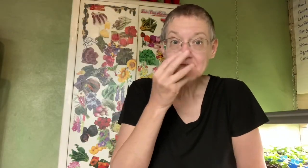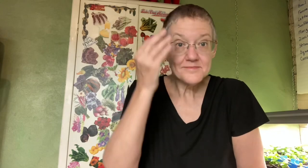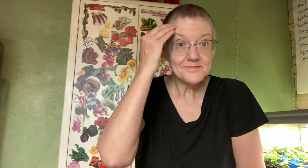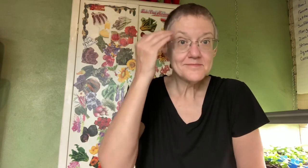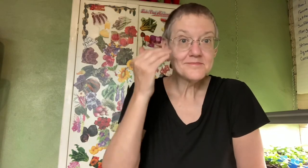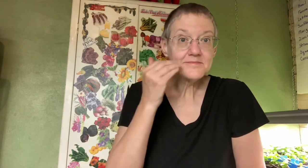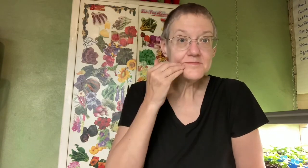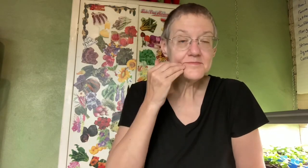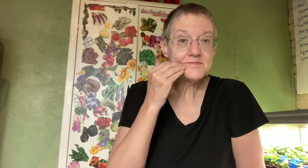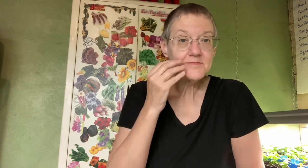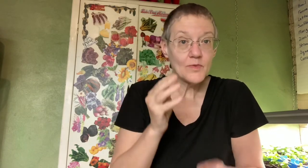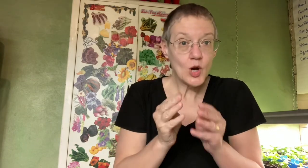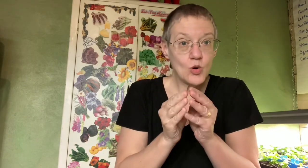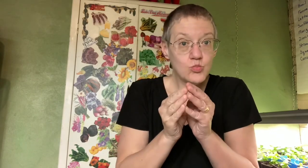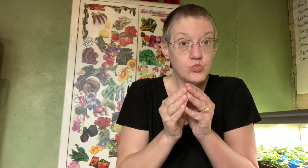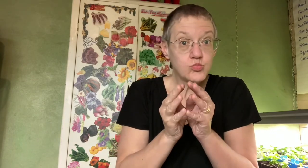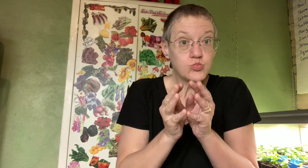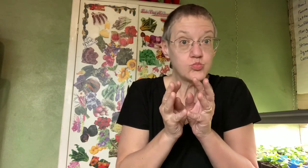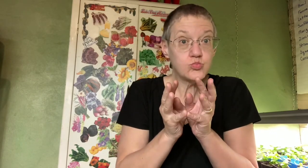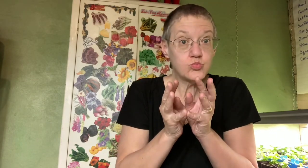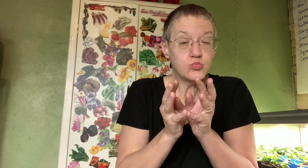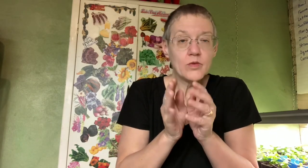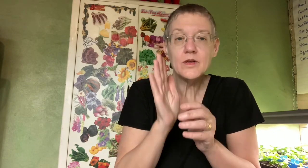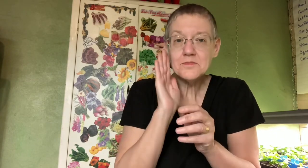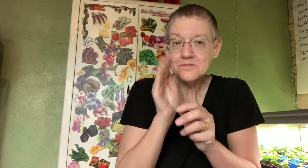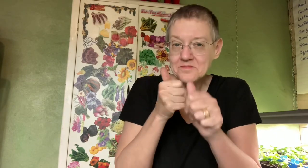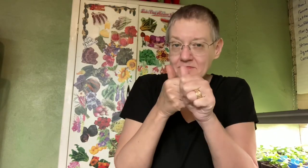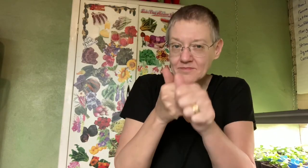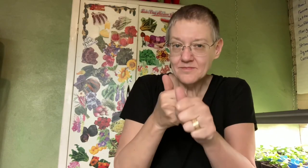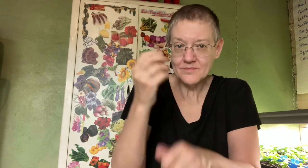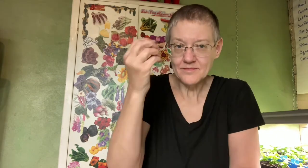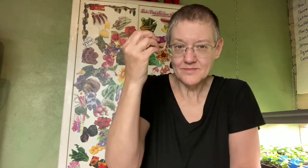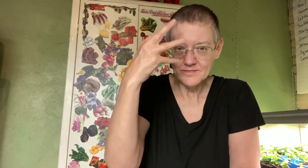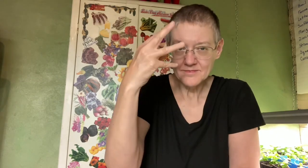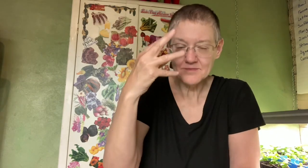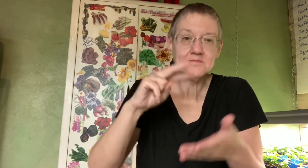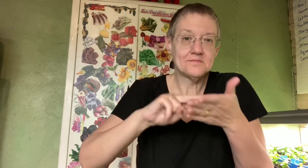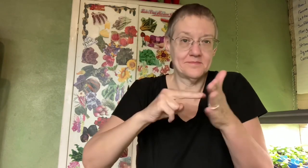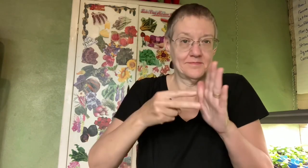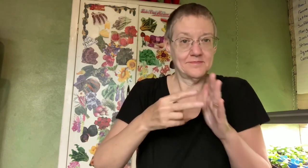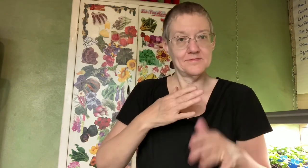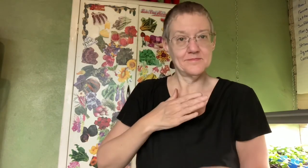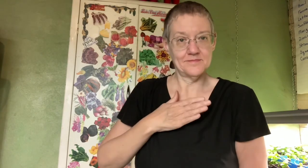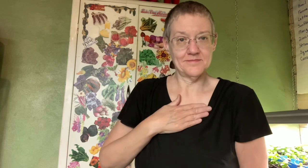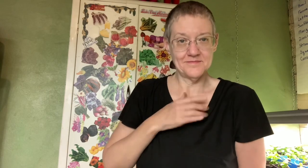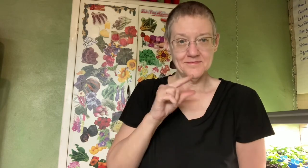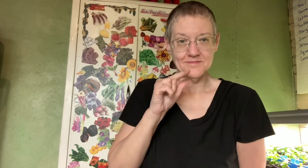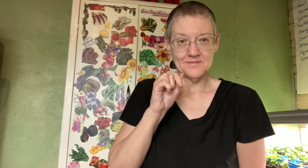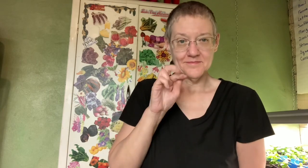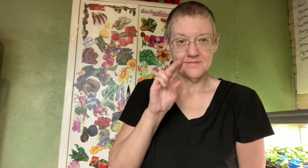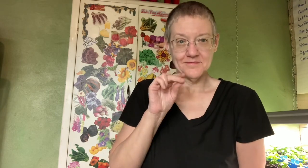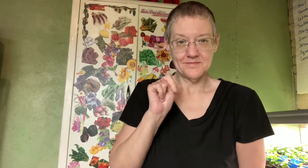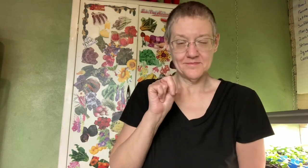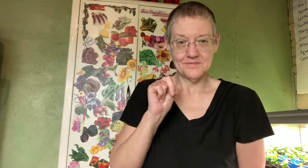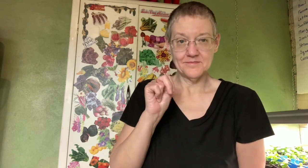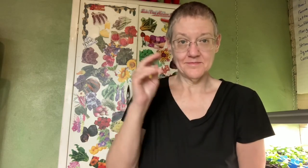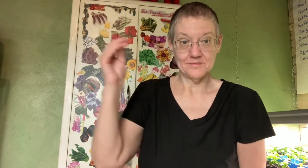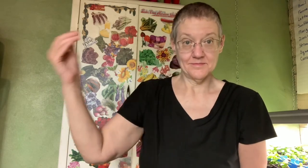Now, while the sunflowers are developing their heads, they're going to follow the sun. Like, for example, in my